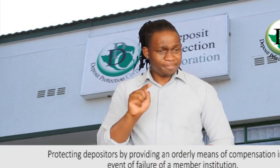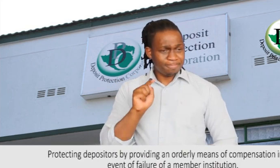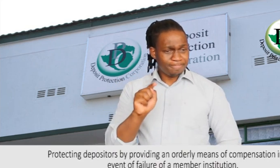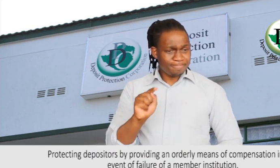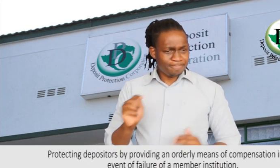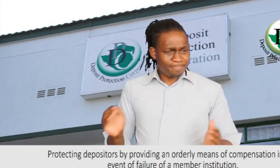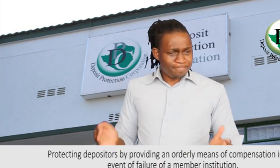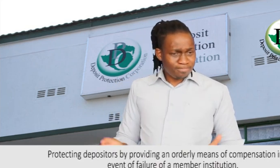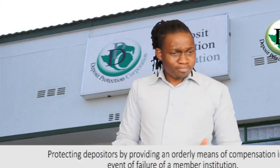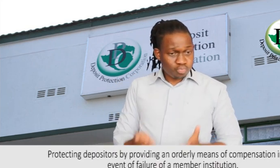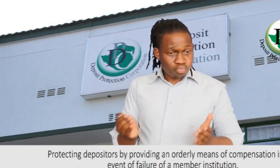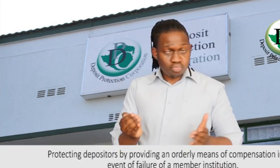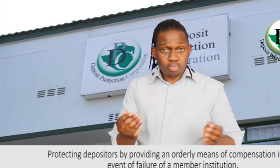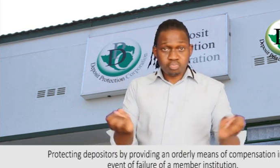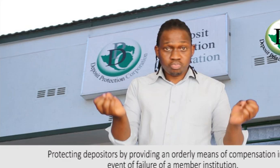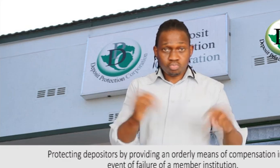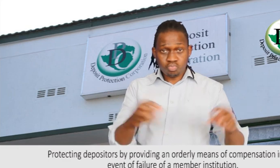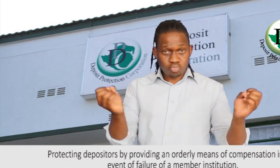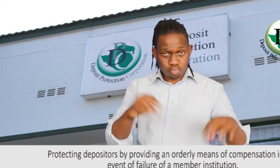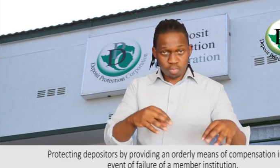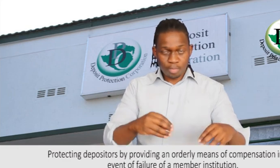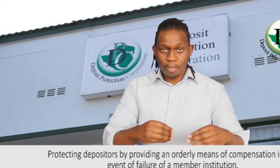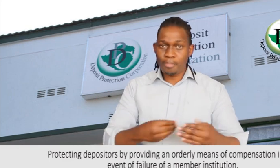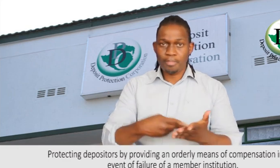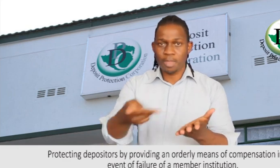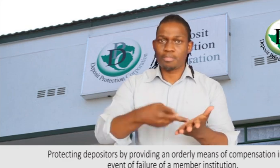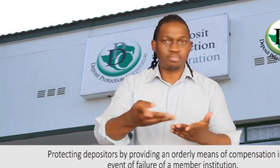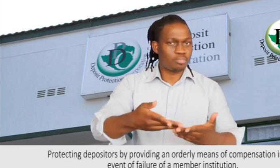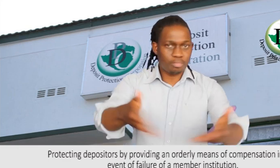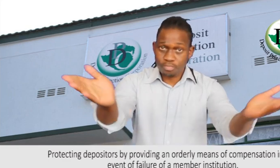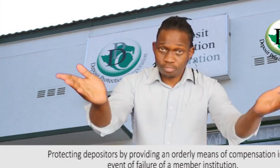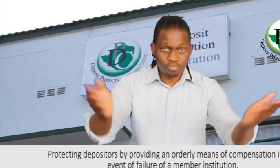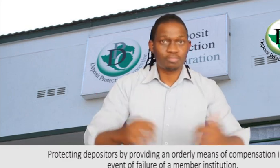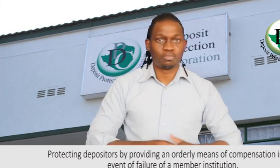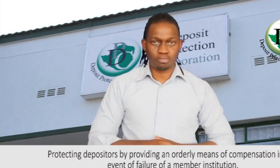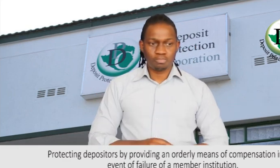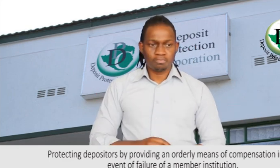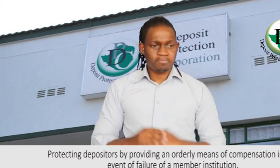Protecting depositors by providing an orderly means of compensation in the event of failure of a member